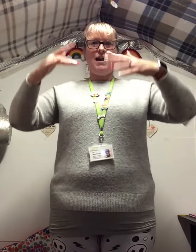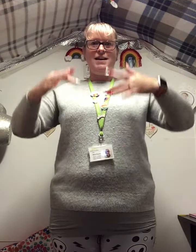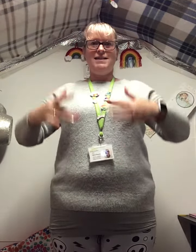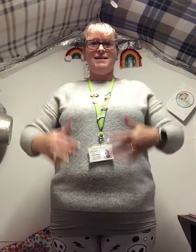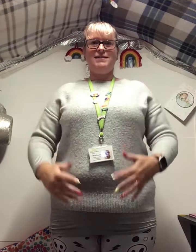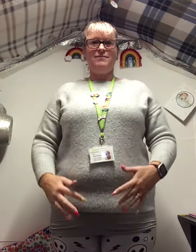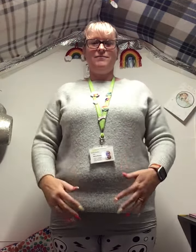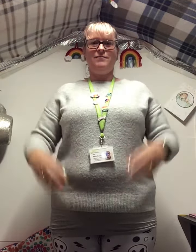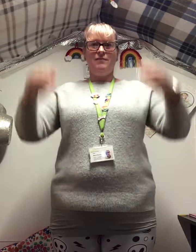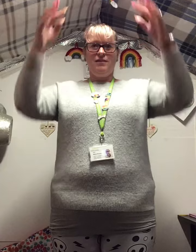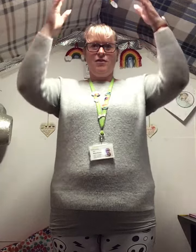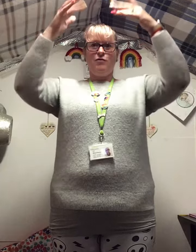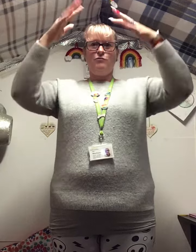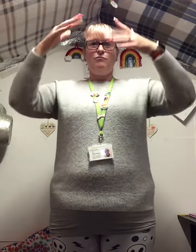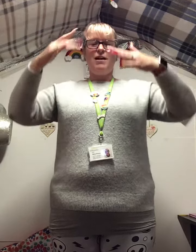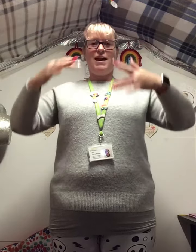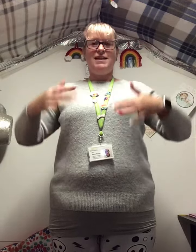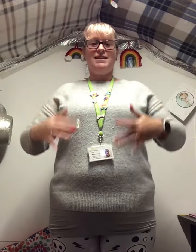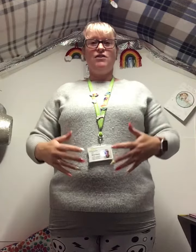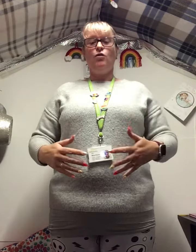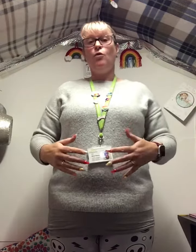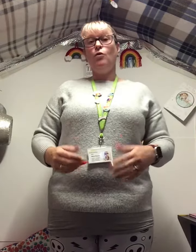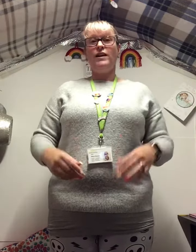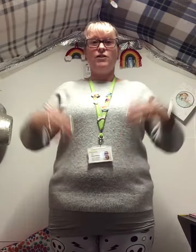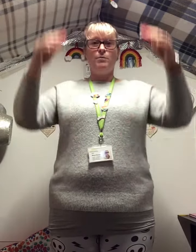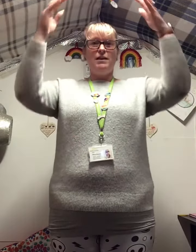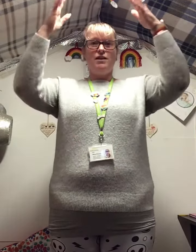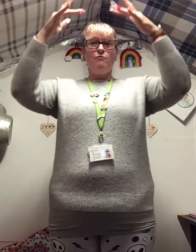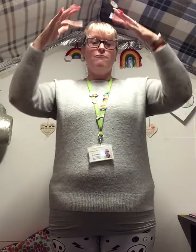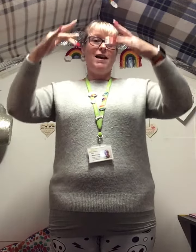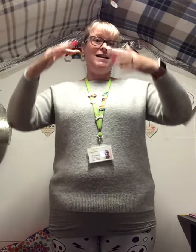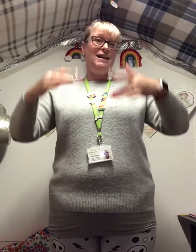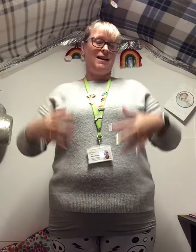Rain. Rain. Or that could be raining.